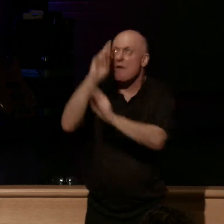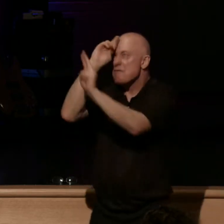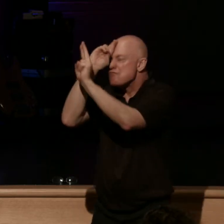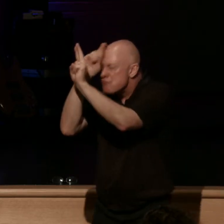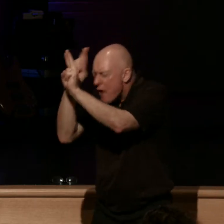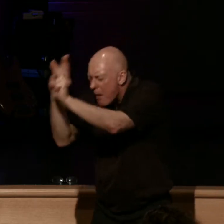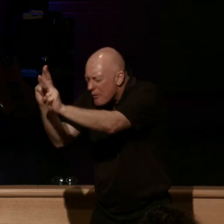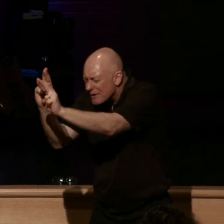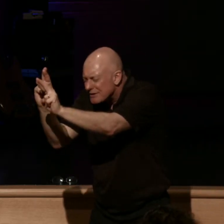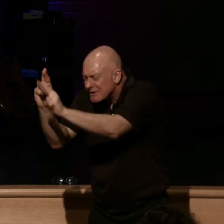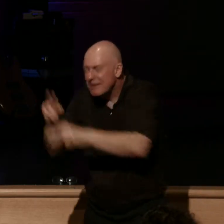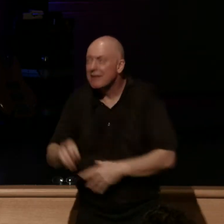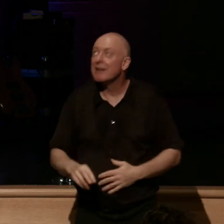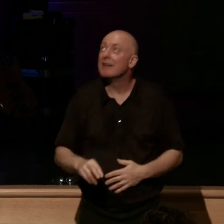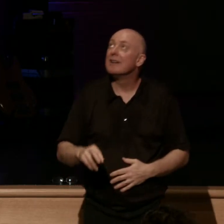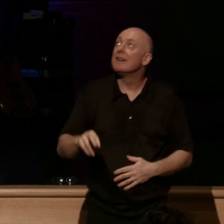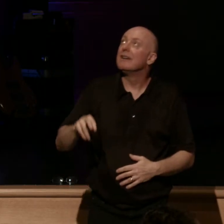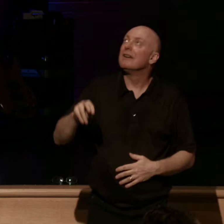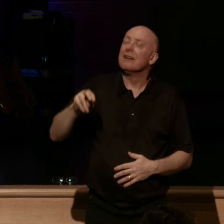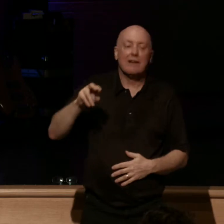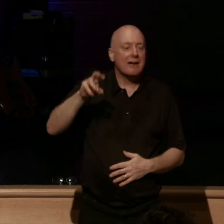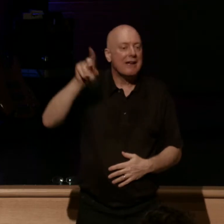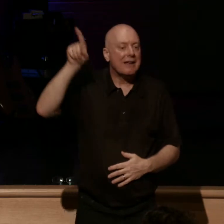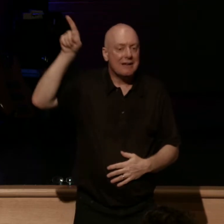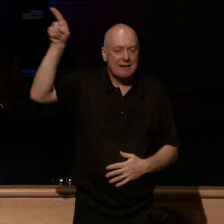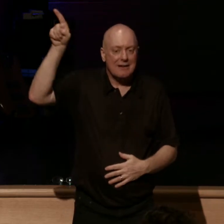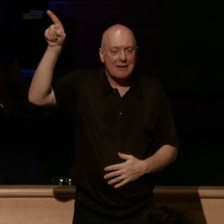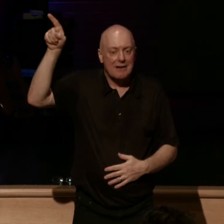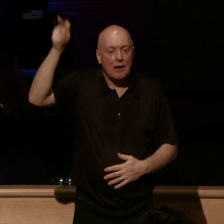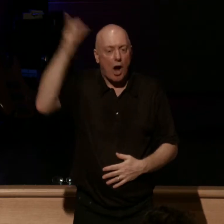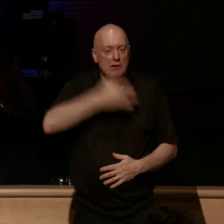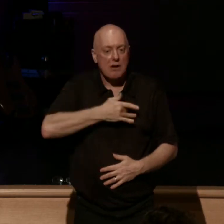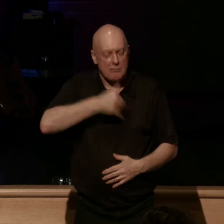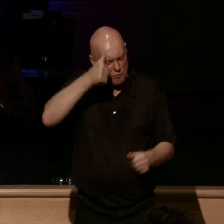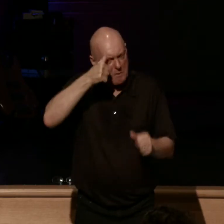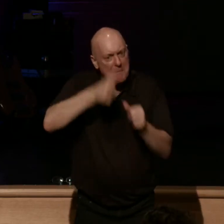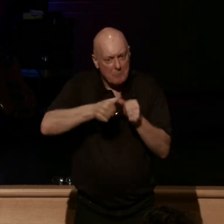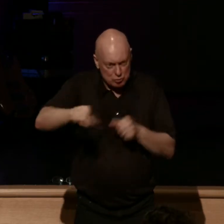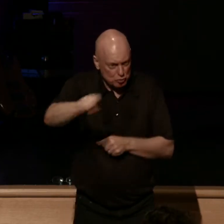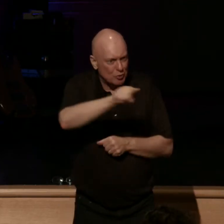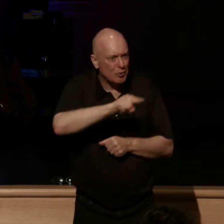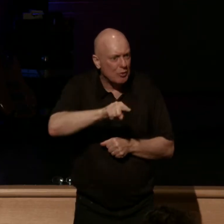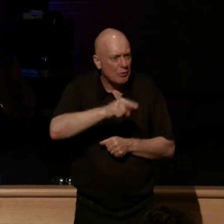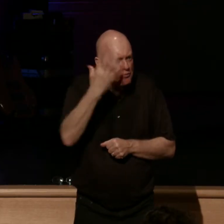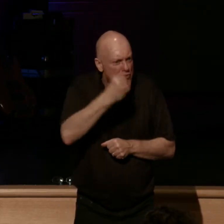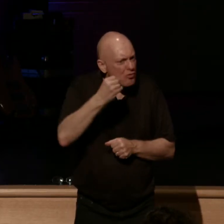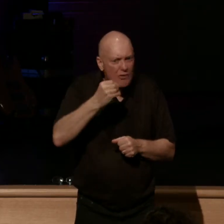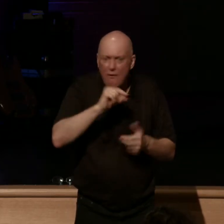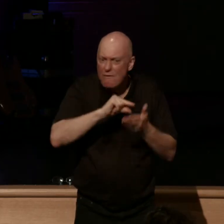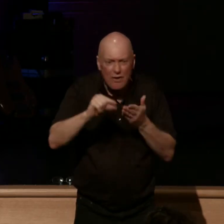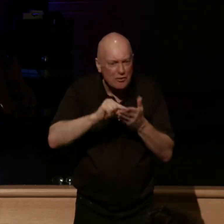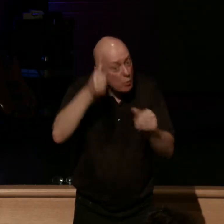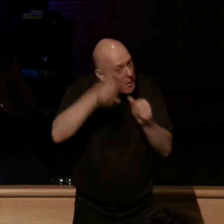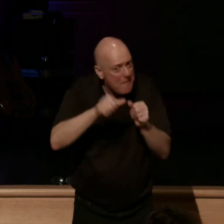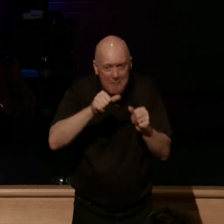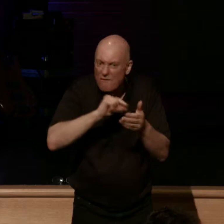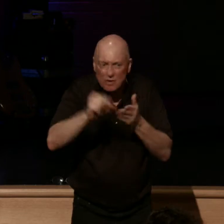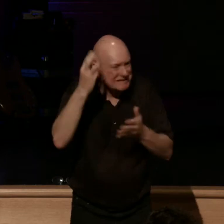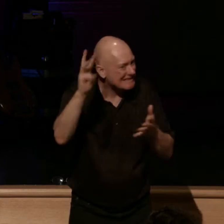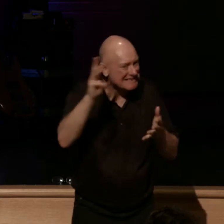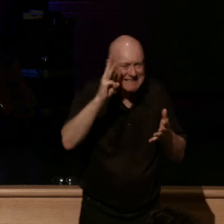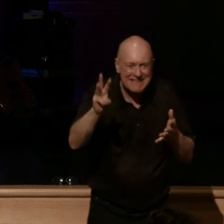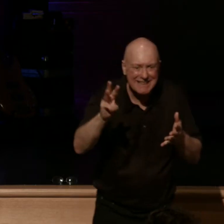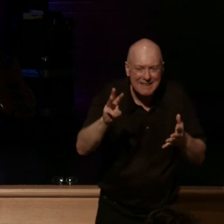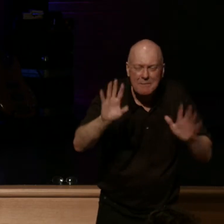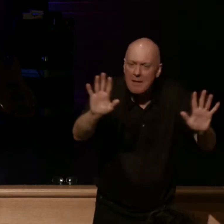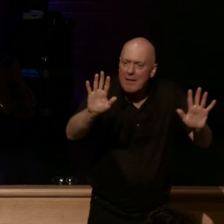and remembrance fills God's heart. This is a beautiful, beautiful verse. We got to remember verse 16.